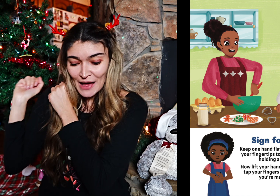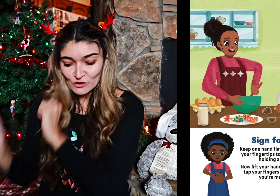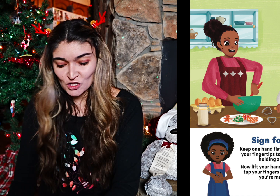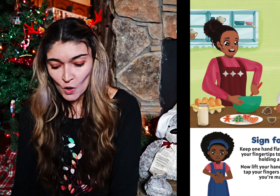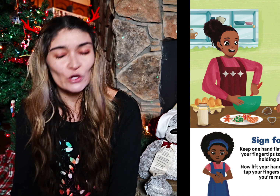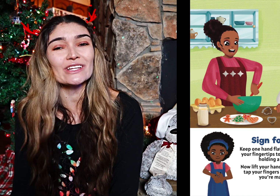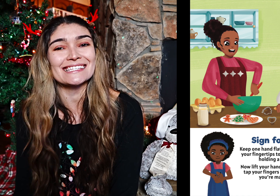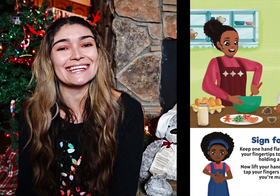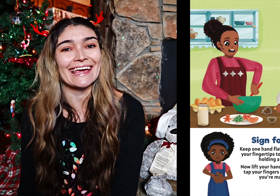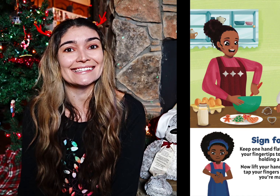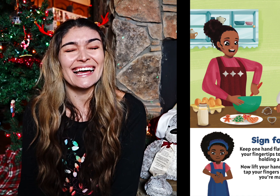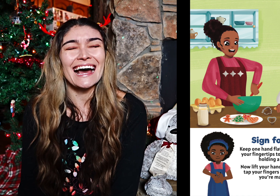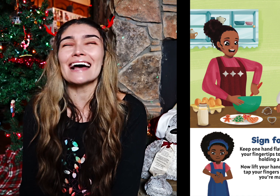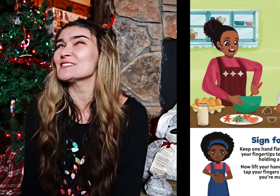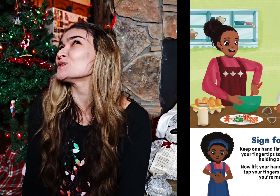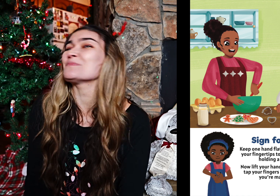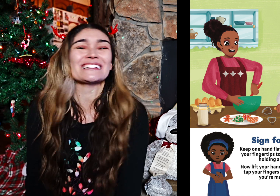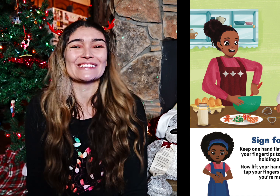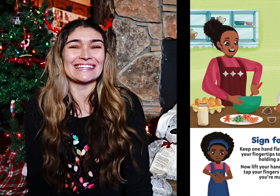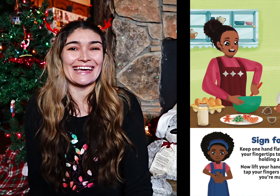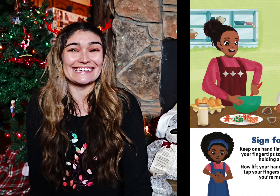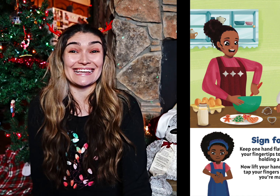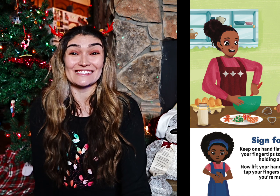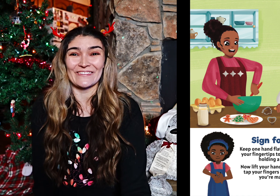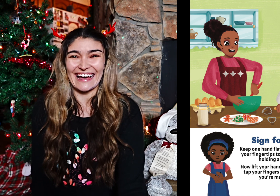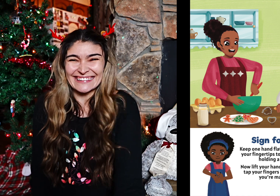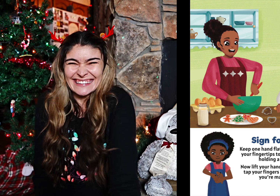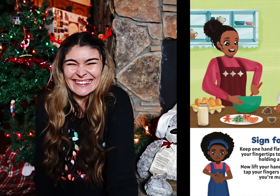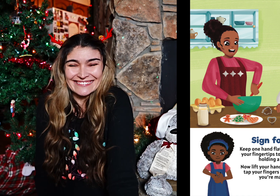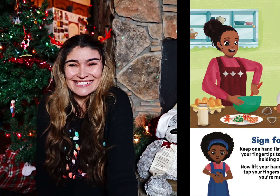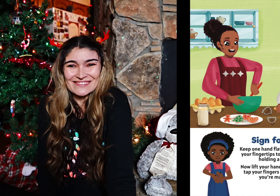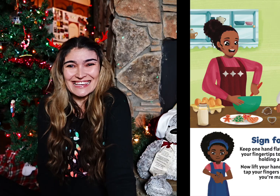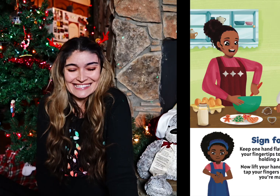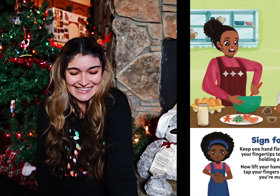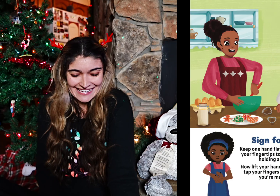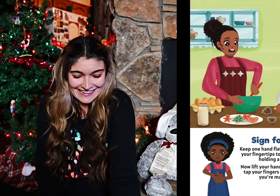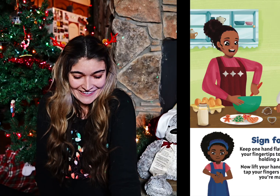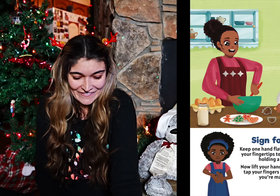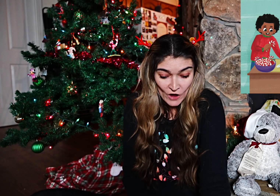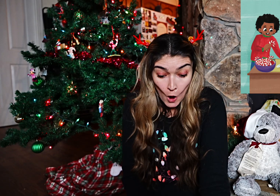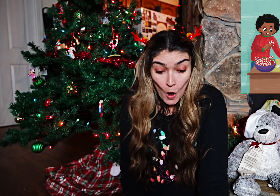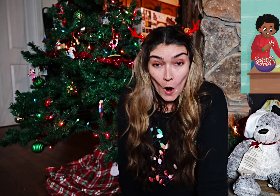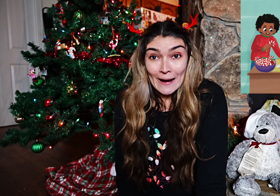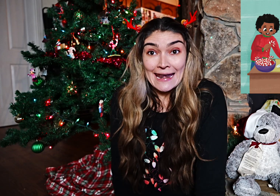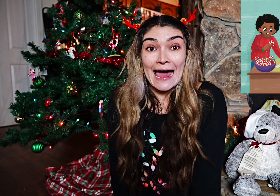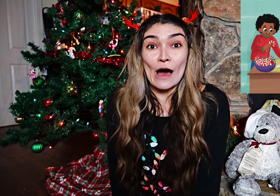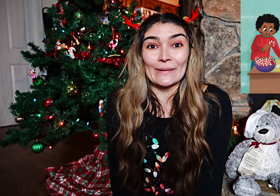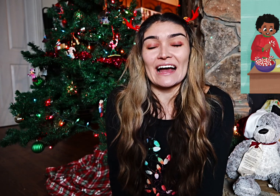smell so good tonight. A special night. It's finally Christmas Eve. Now we have